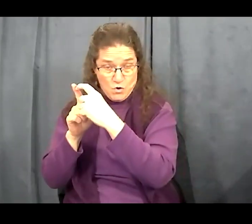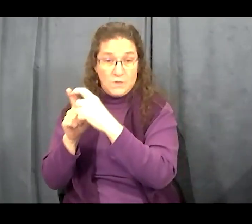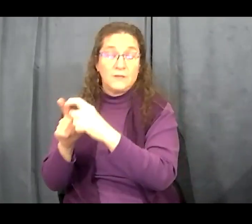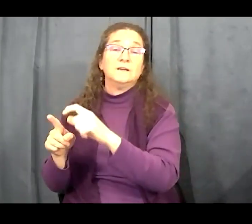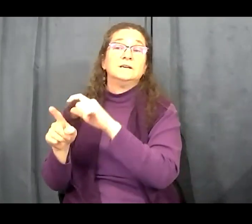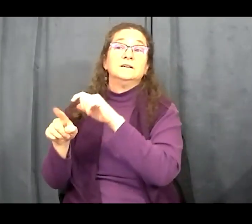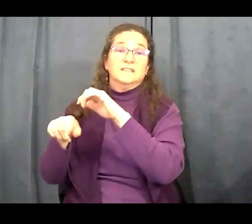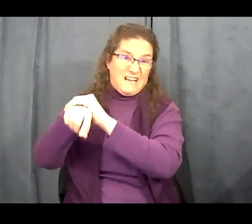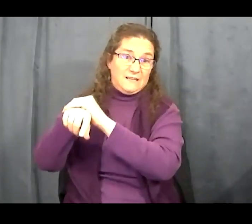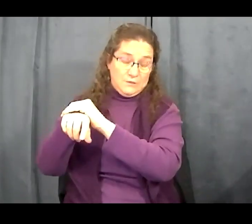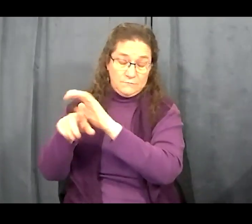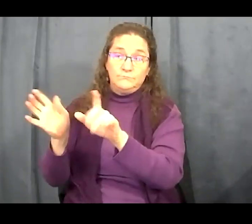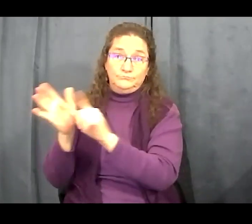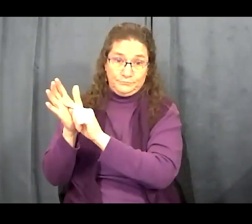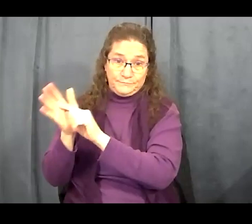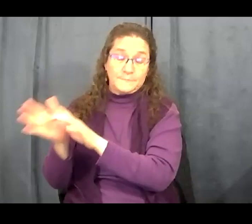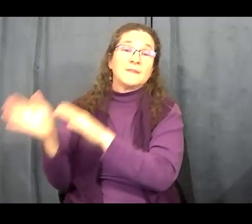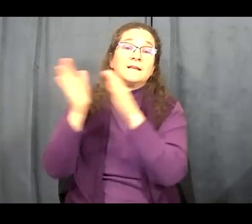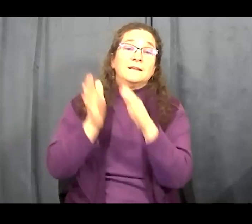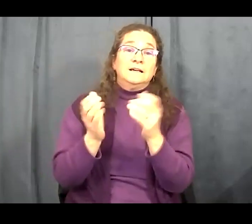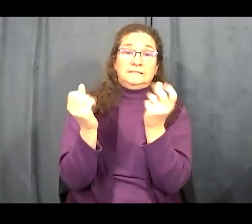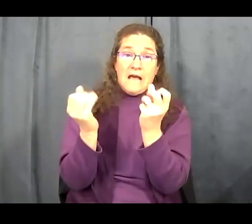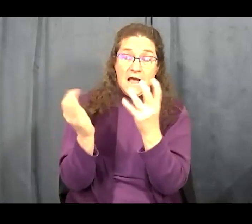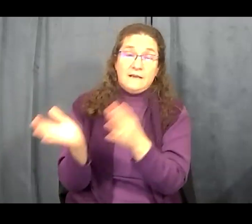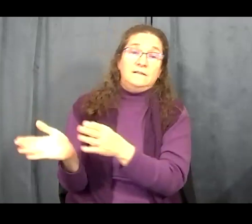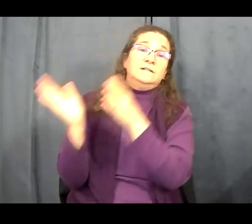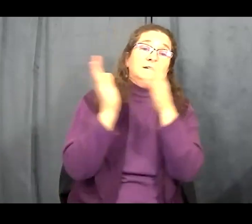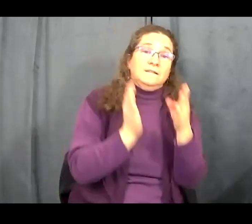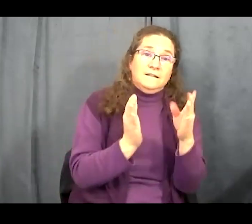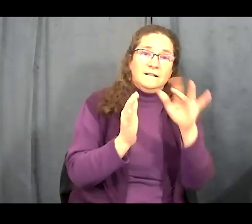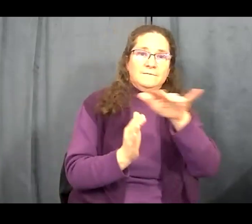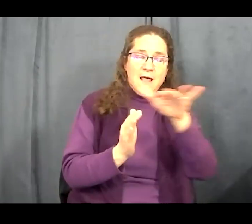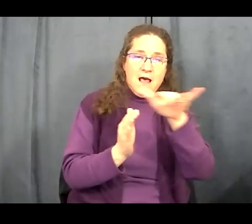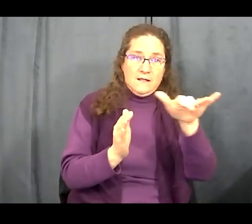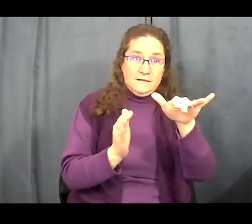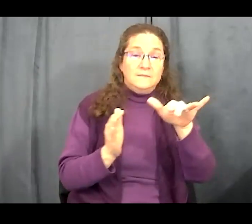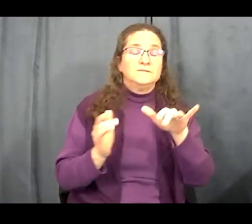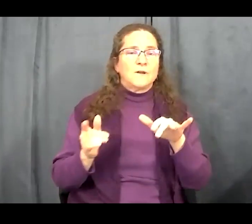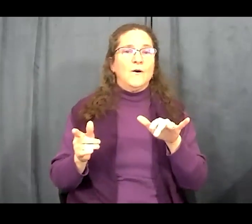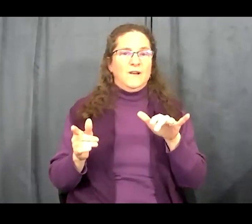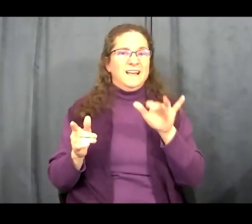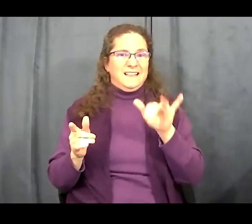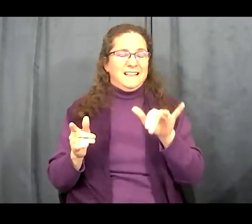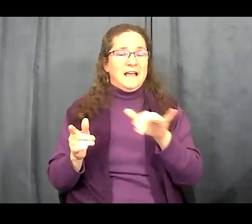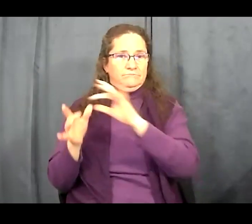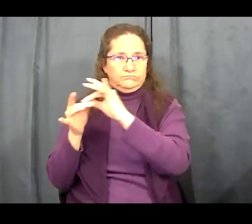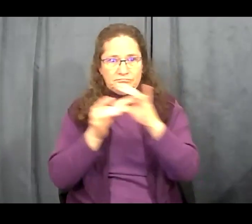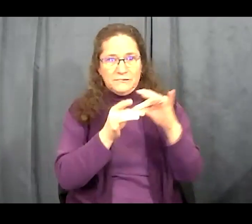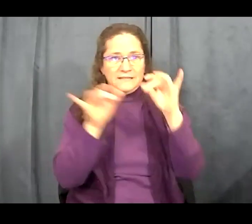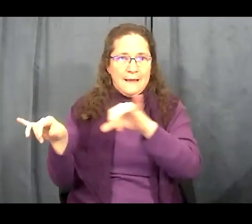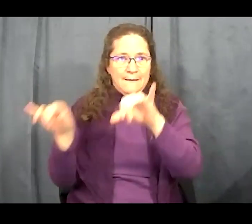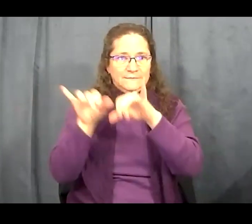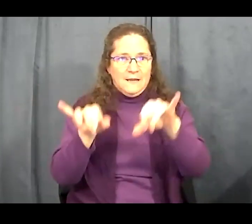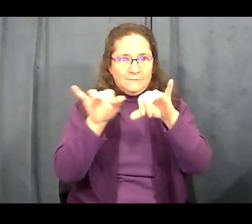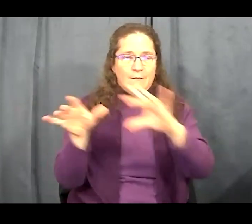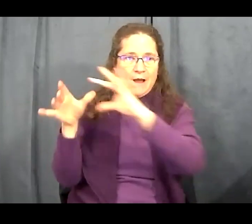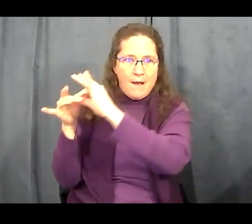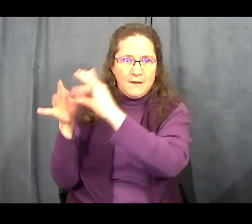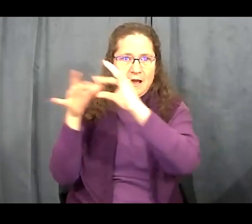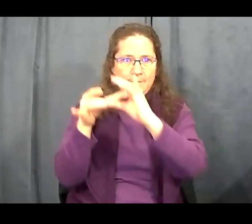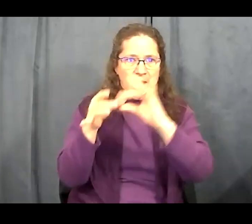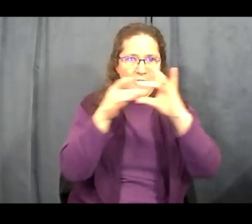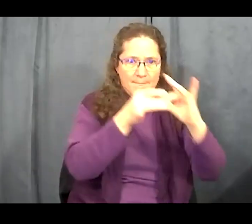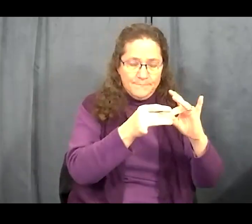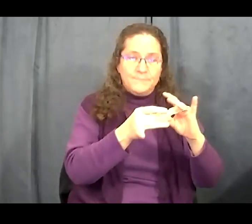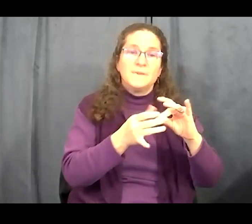it, as long as my chain is consistent, then the child has less like, wait, what's going on here? I don't know what's going to start and